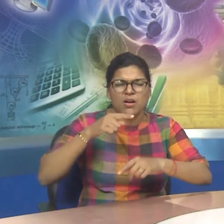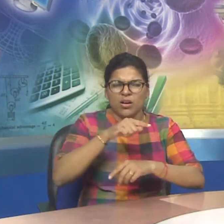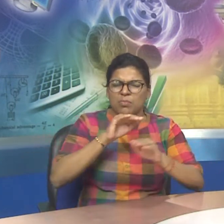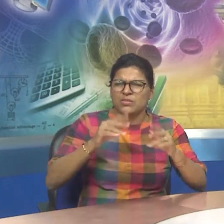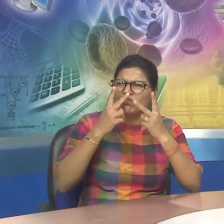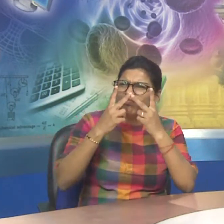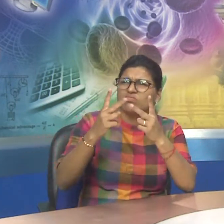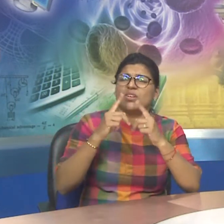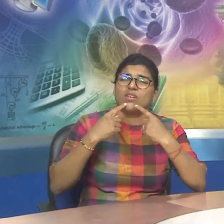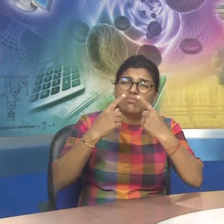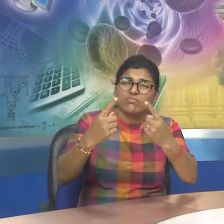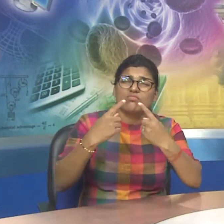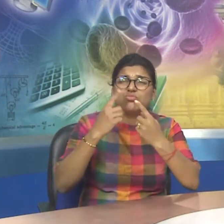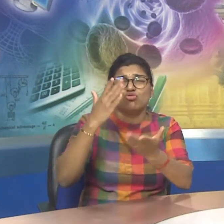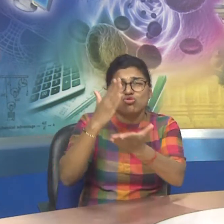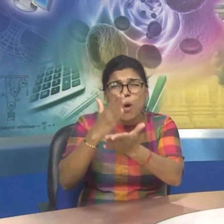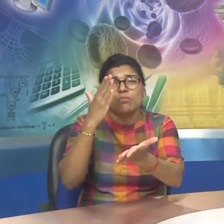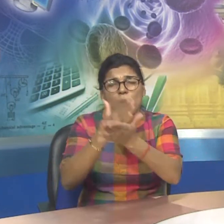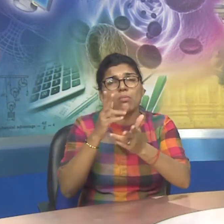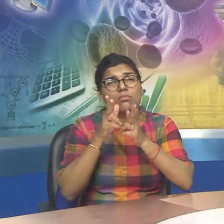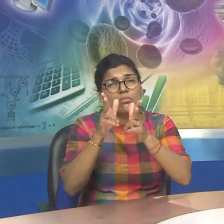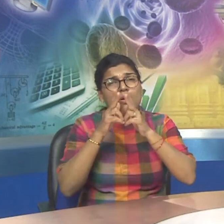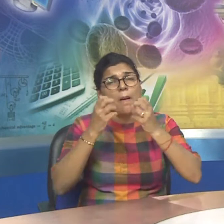stop destroying the world.